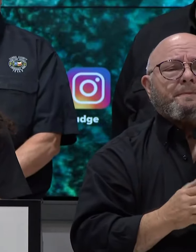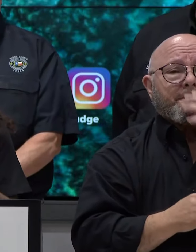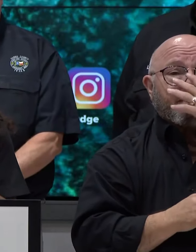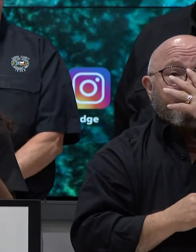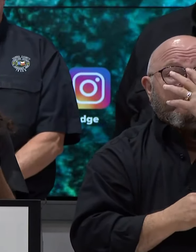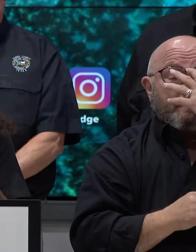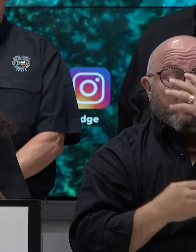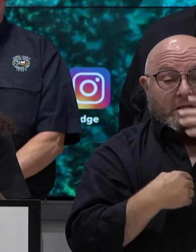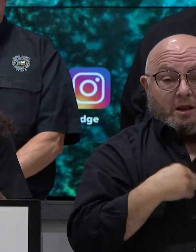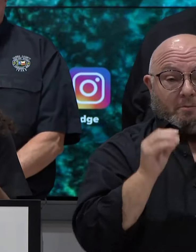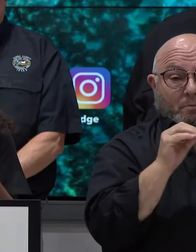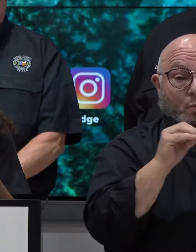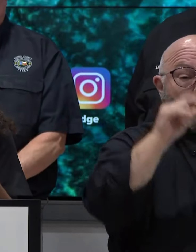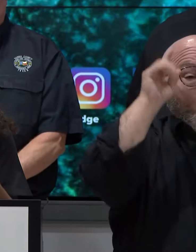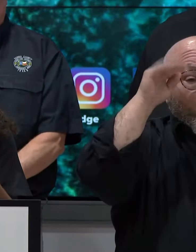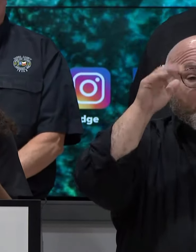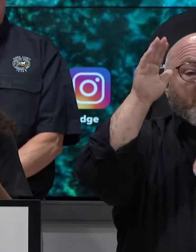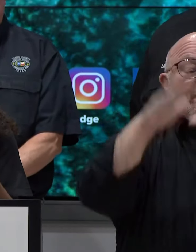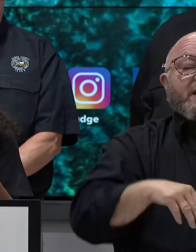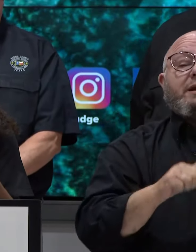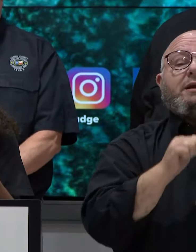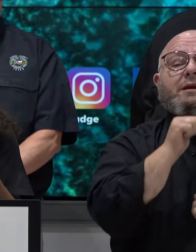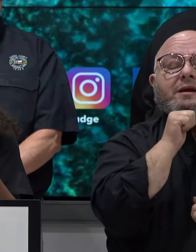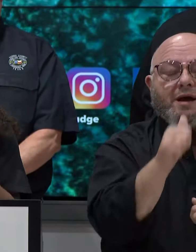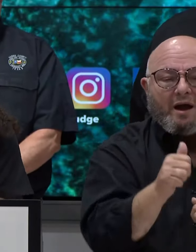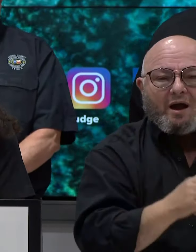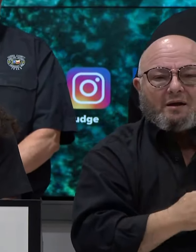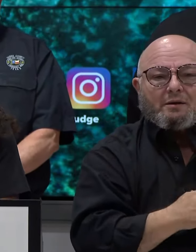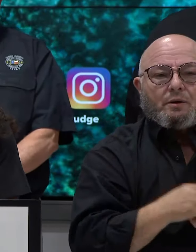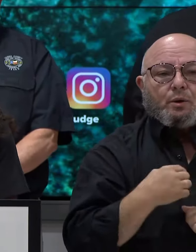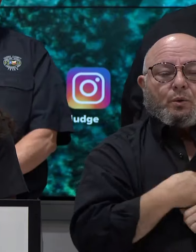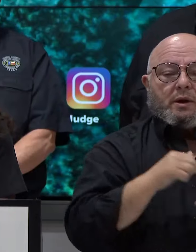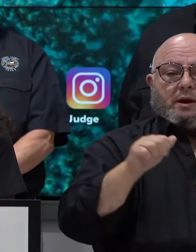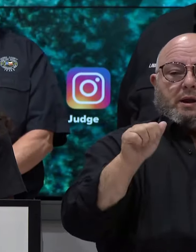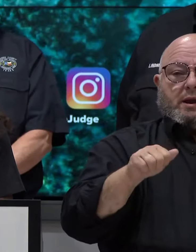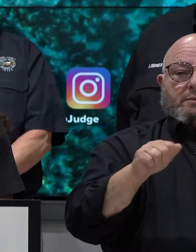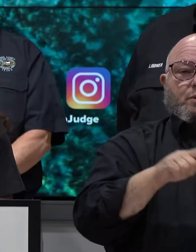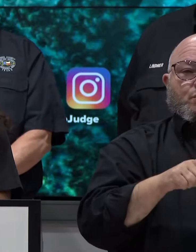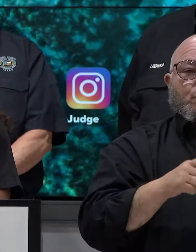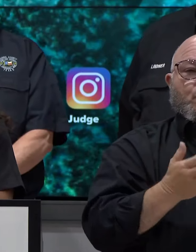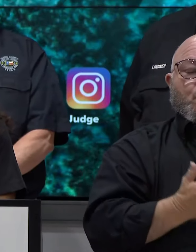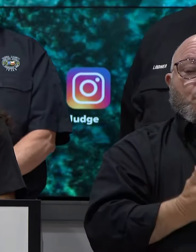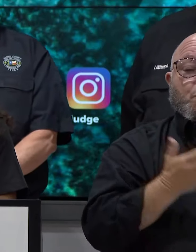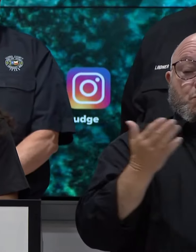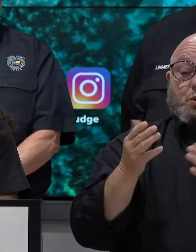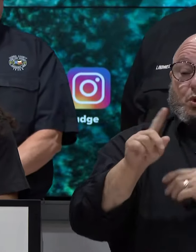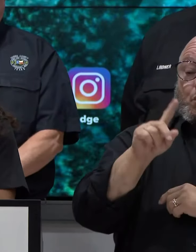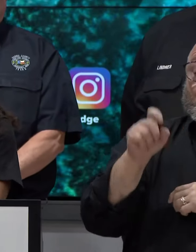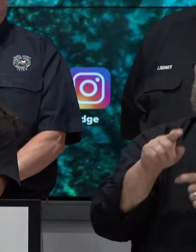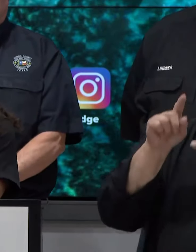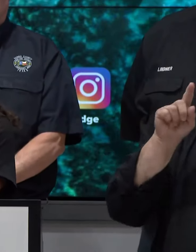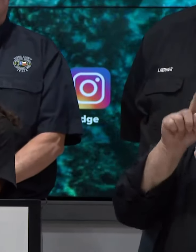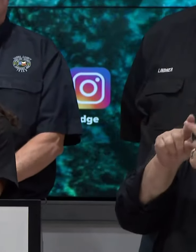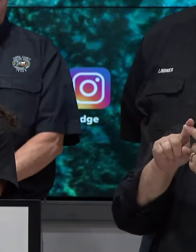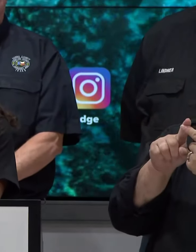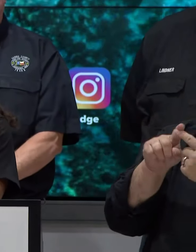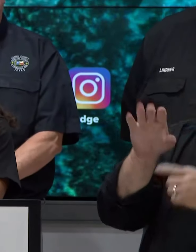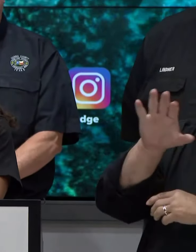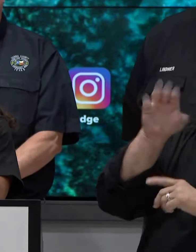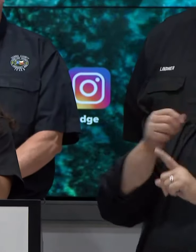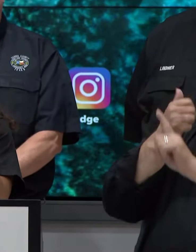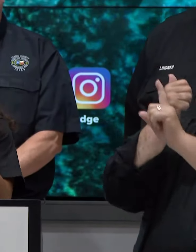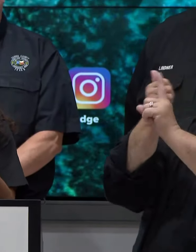more hopeful than not, because we're being able to bring these questions to the